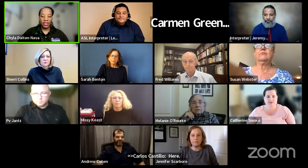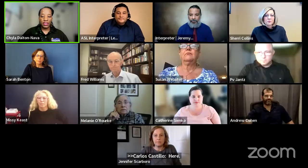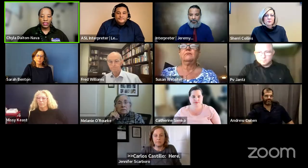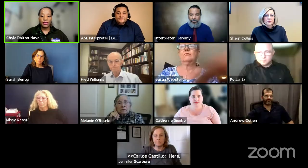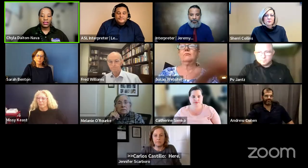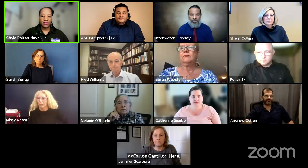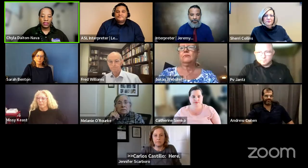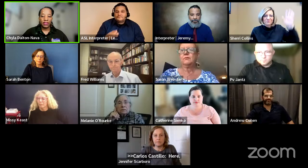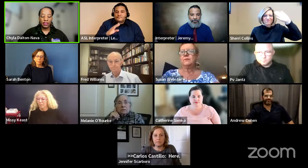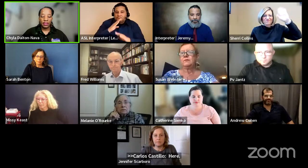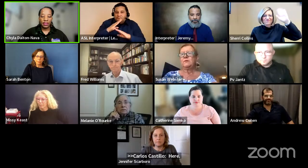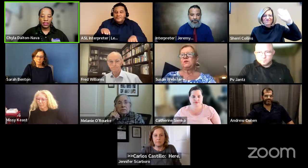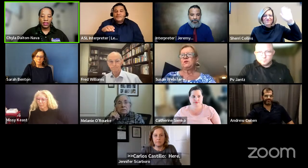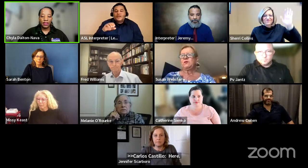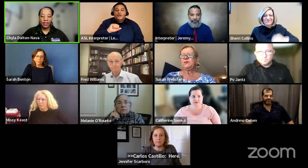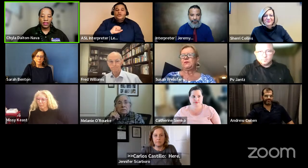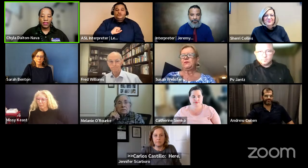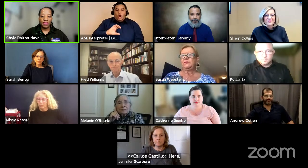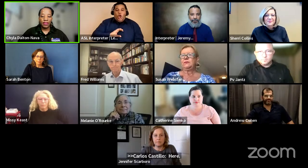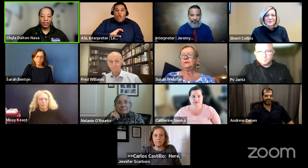Sherry Collins. Here.